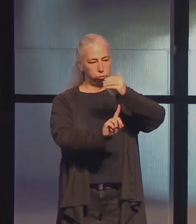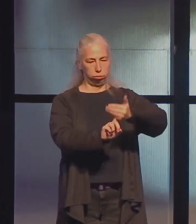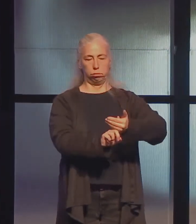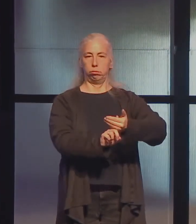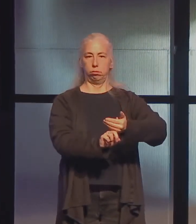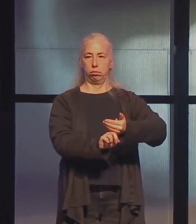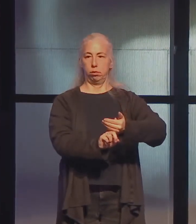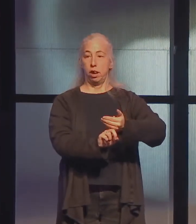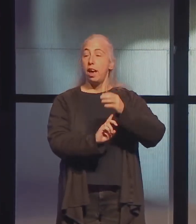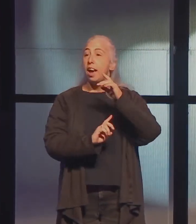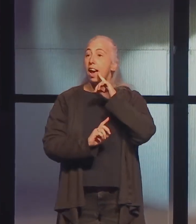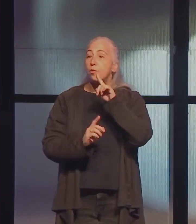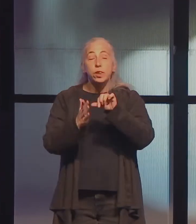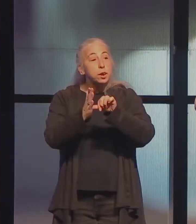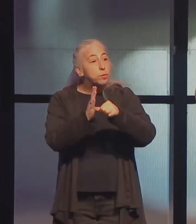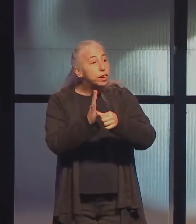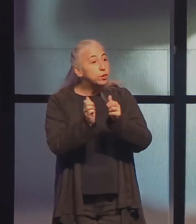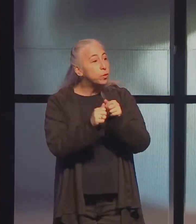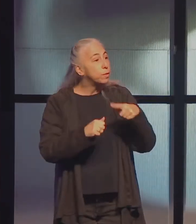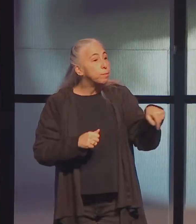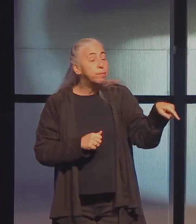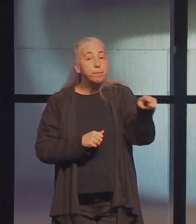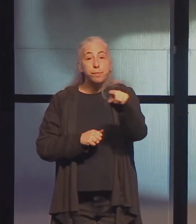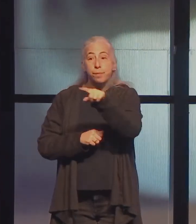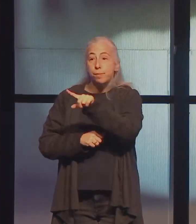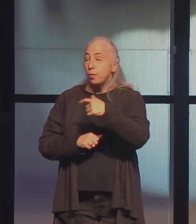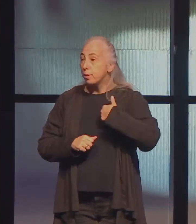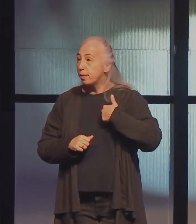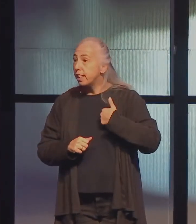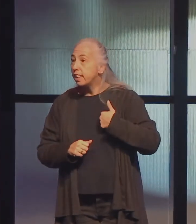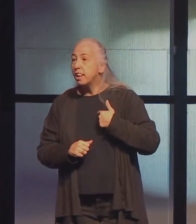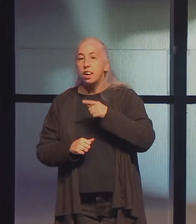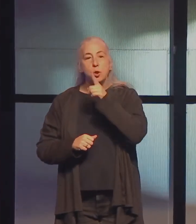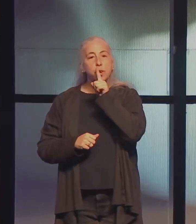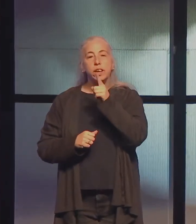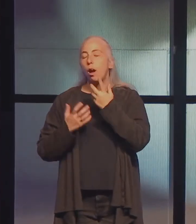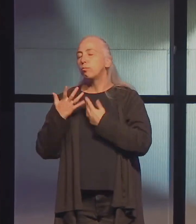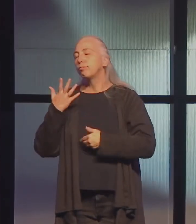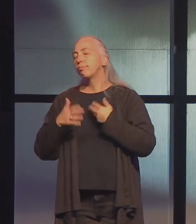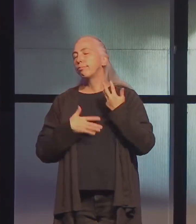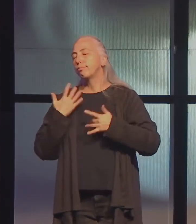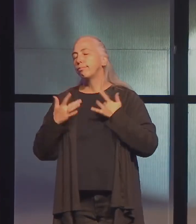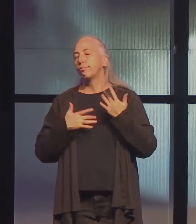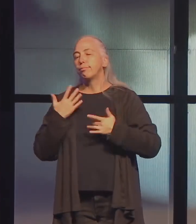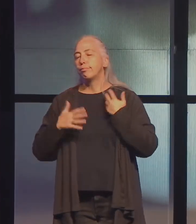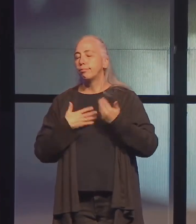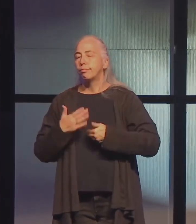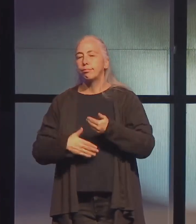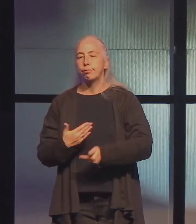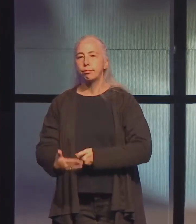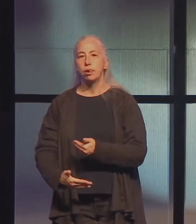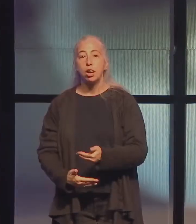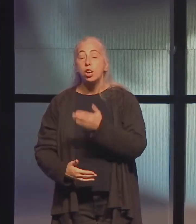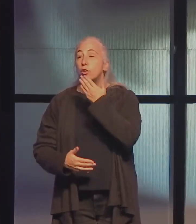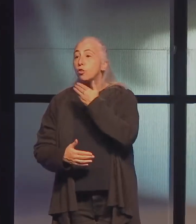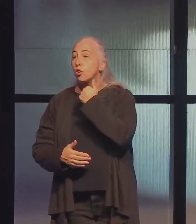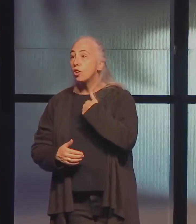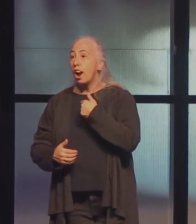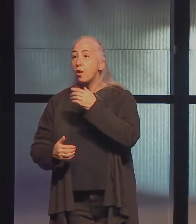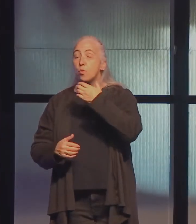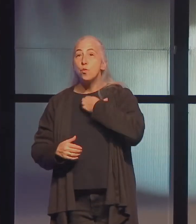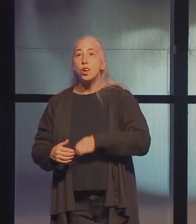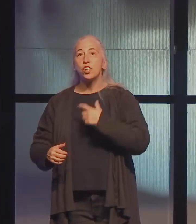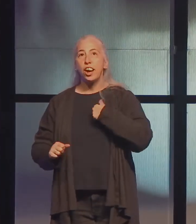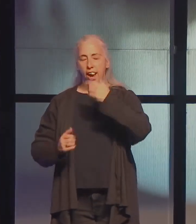so impressive about you and me. We metabolize this stuff like nothing. I wish I could metabolize sugar like I metabolize